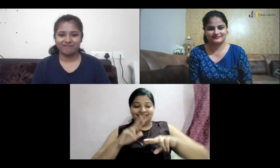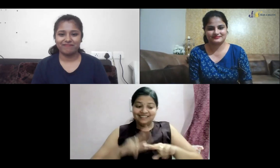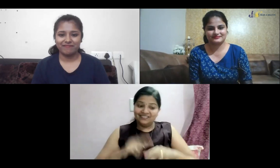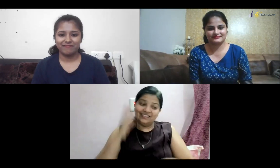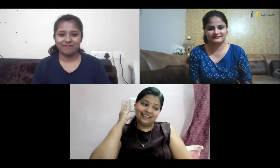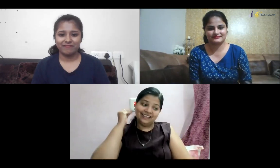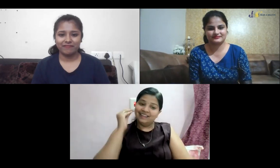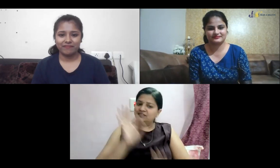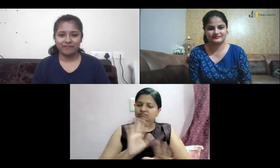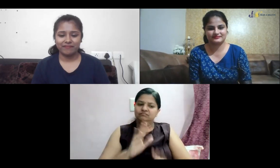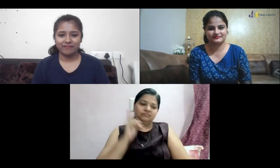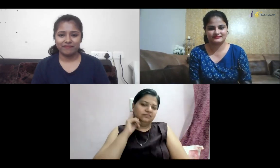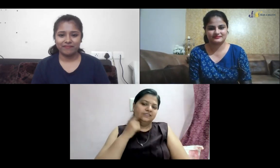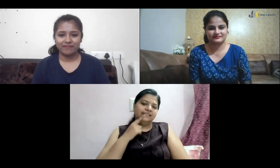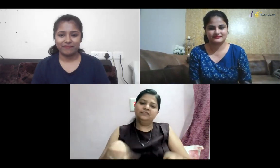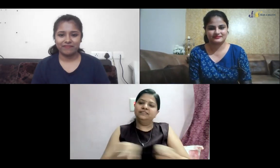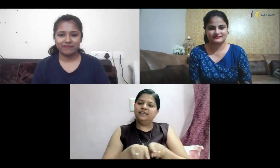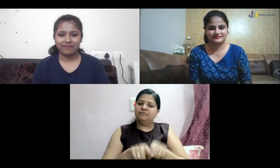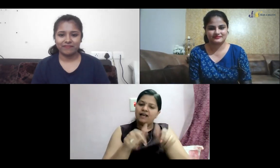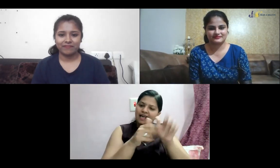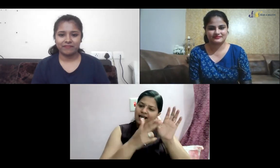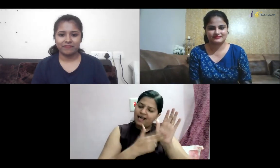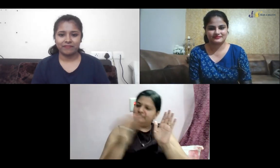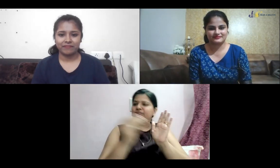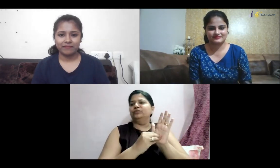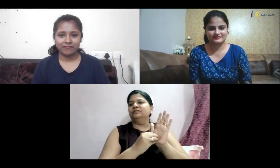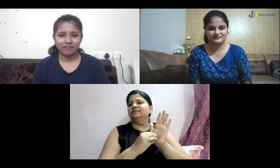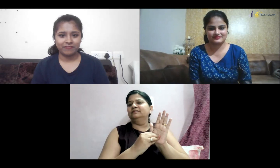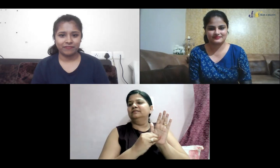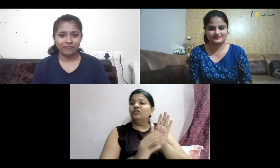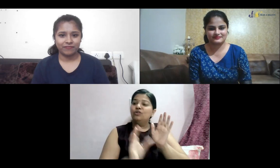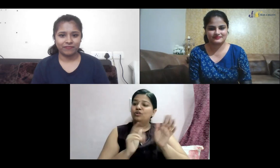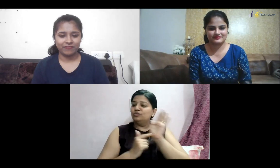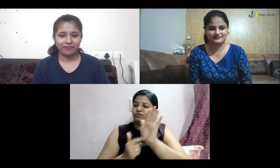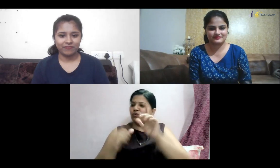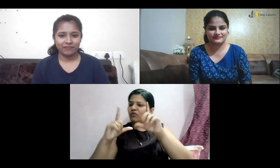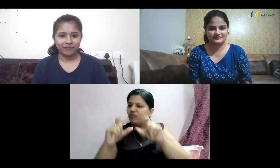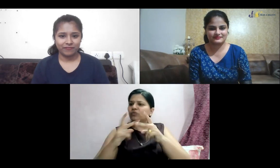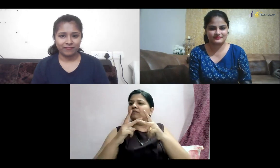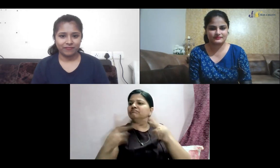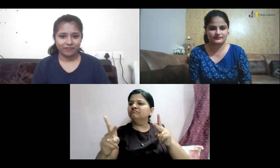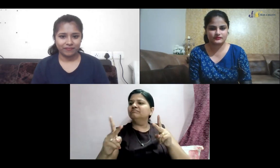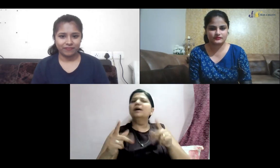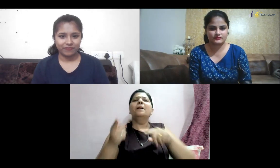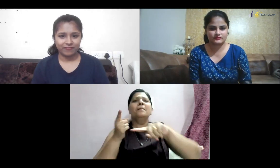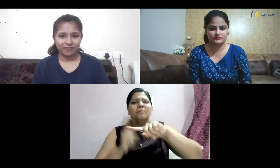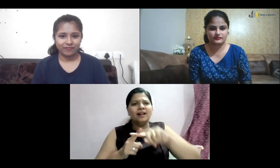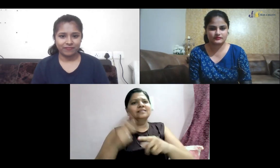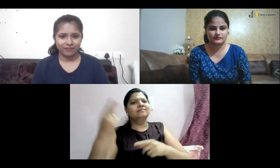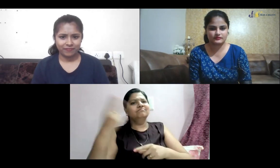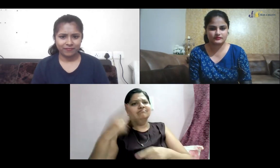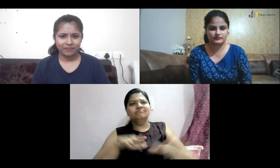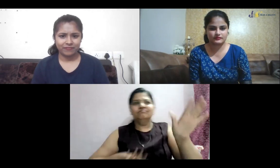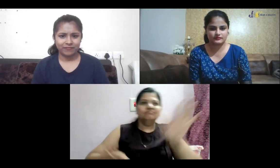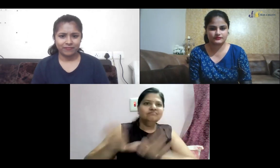their education. If the hearing people, I'm not talking about hearing. I'm just saying if yes, they have to add A for